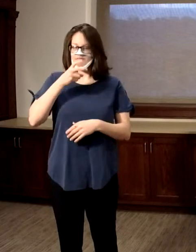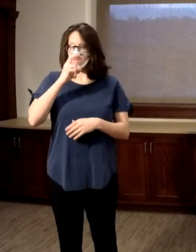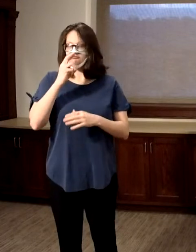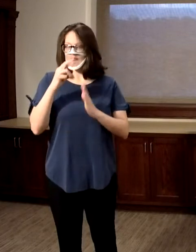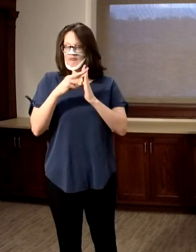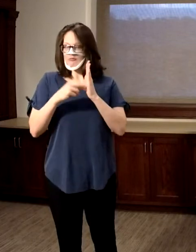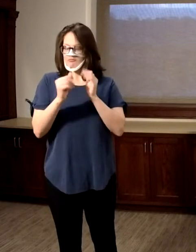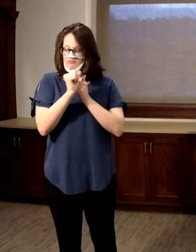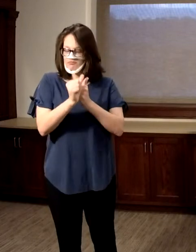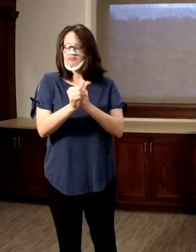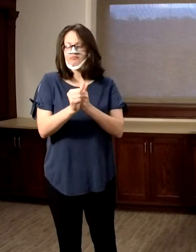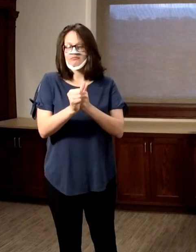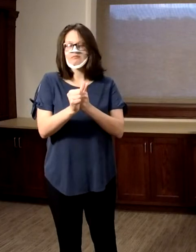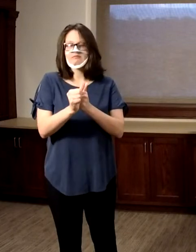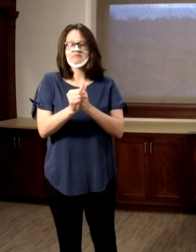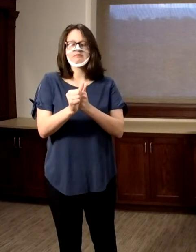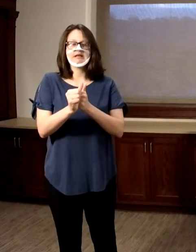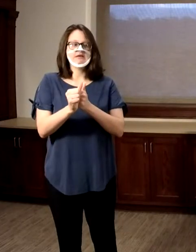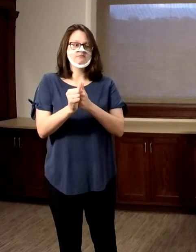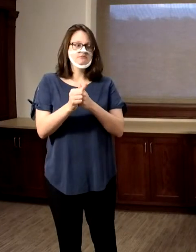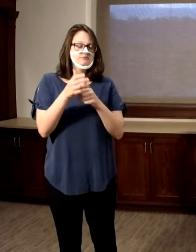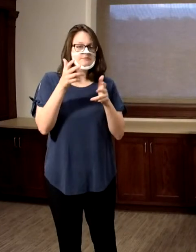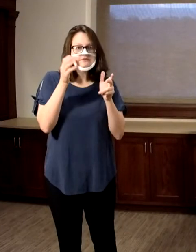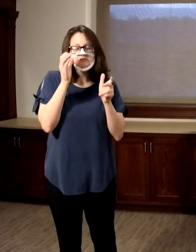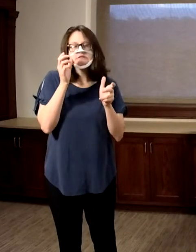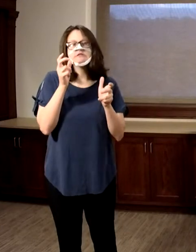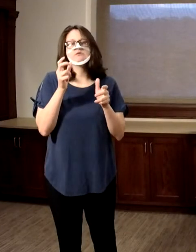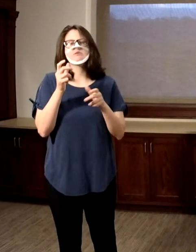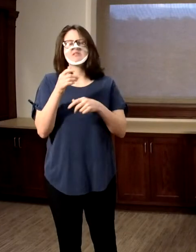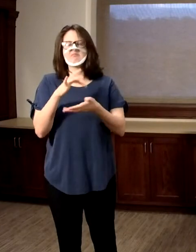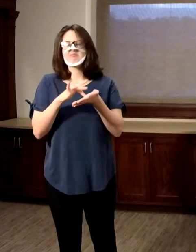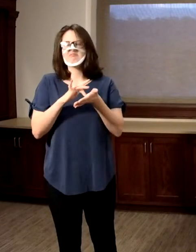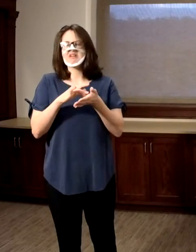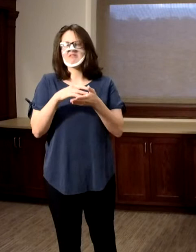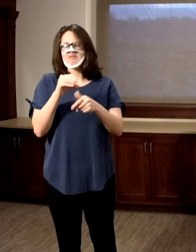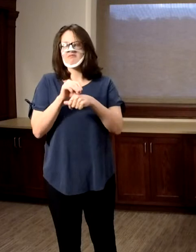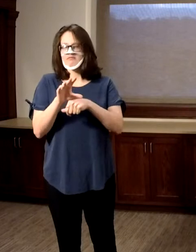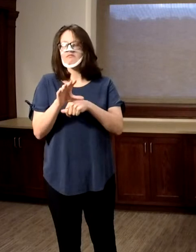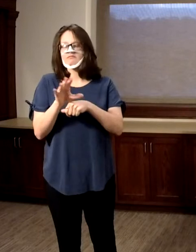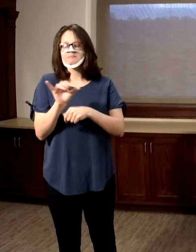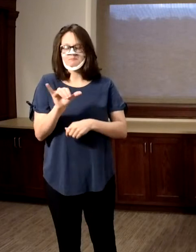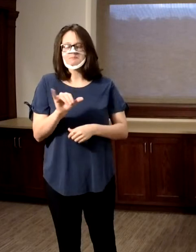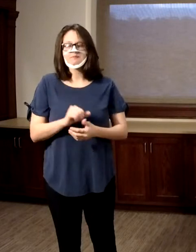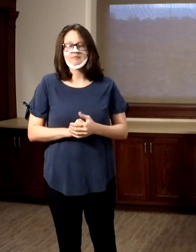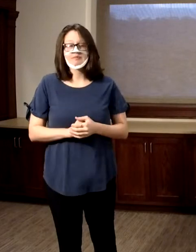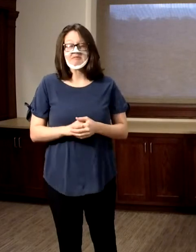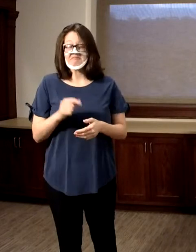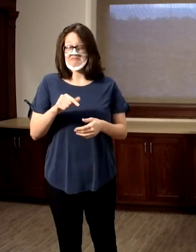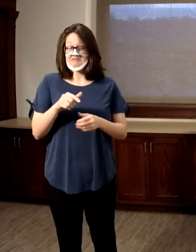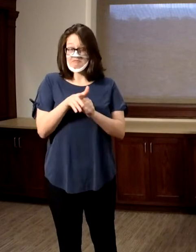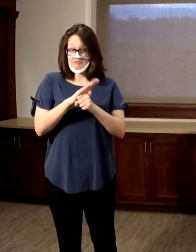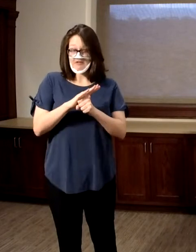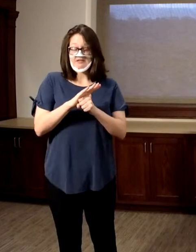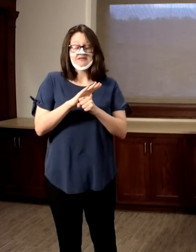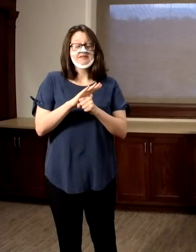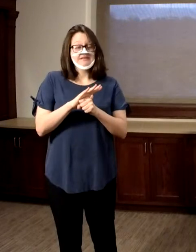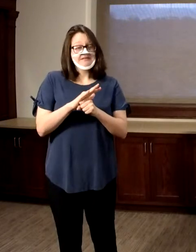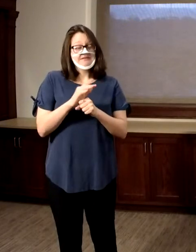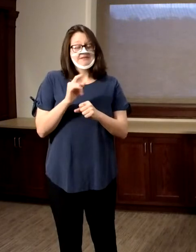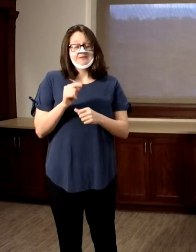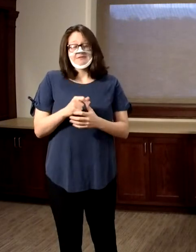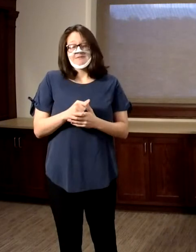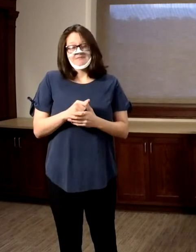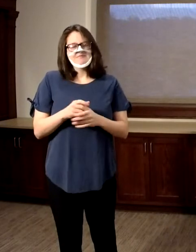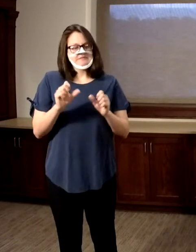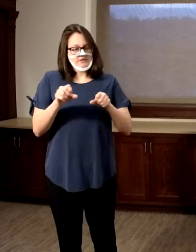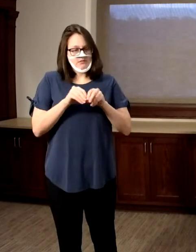and following protocols and listening to medical advice, etc. But this virus is so, it